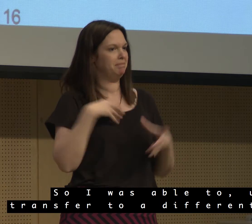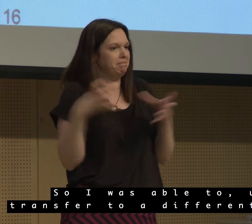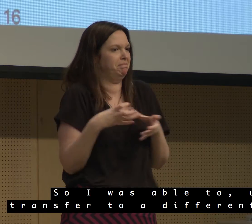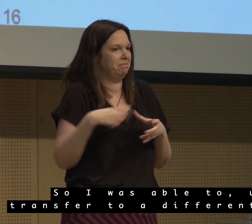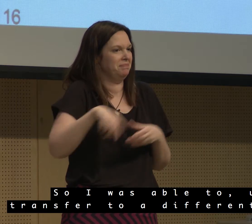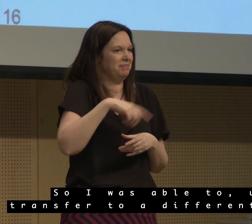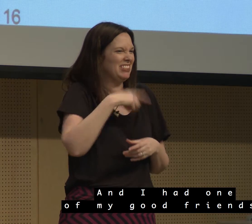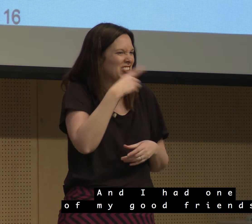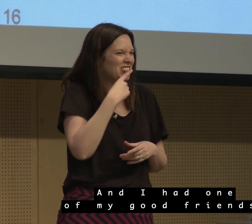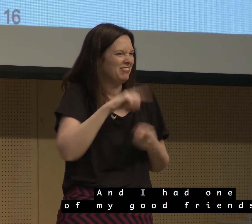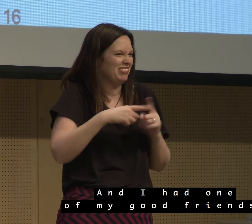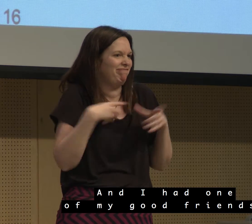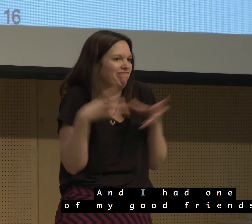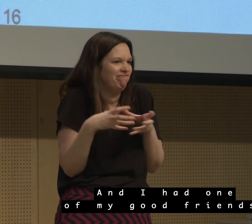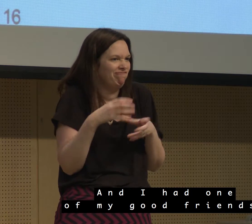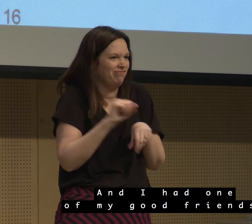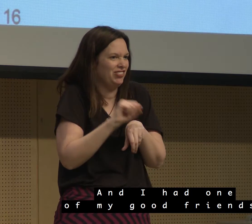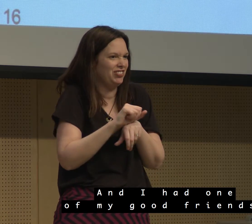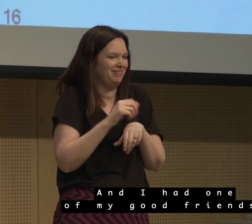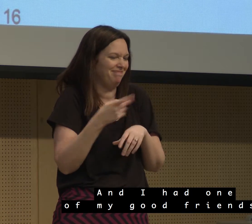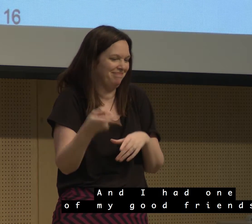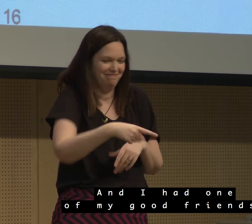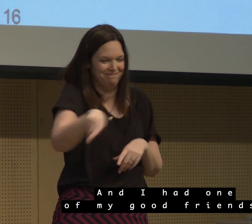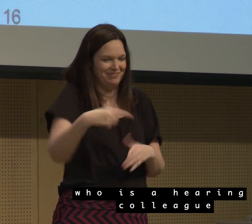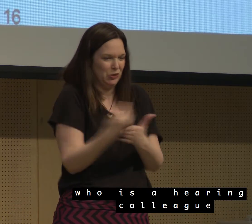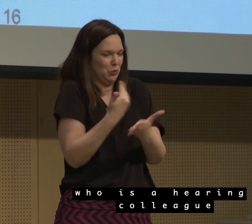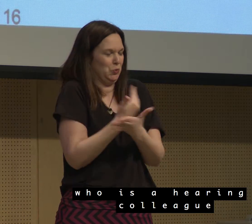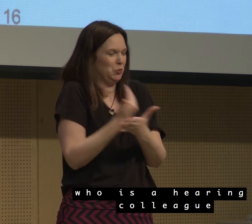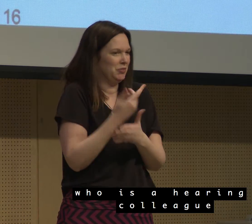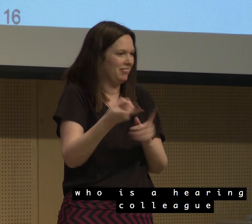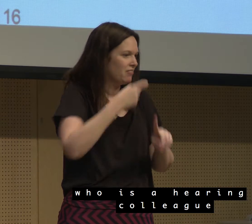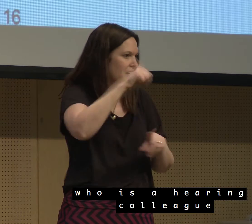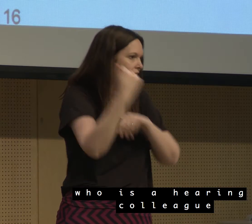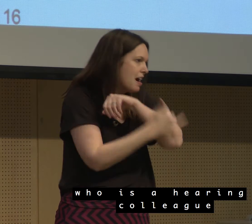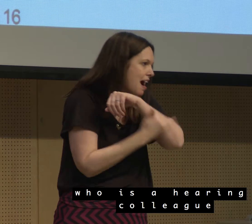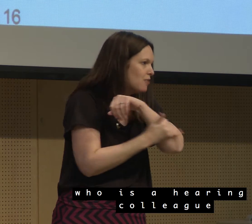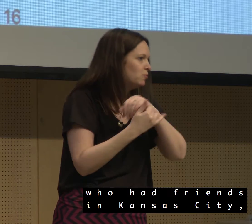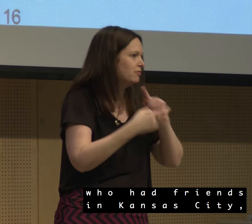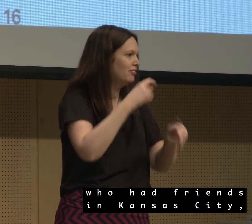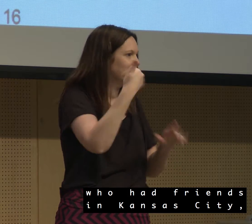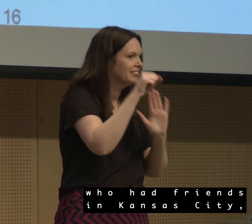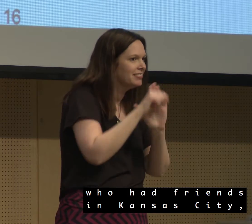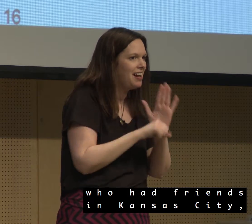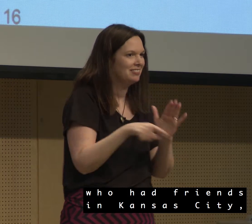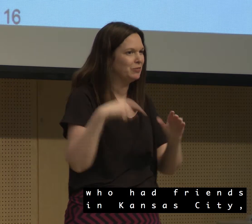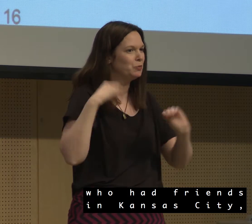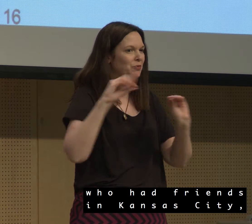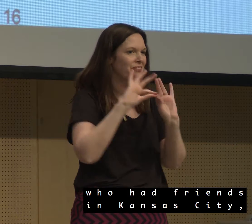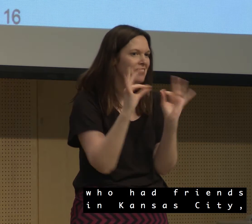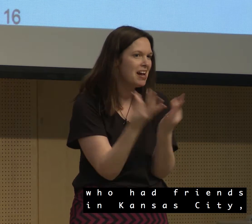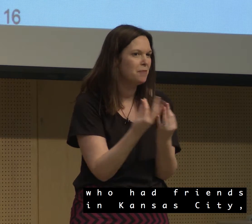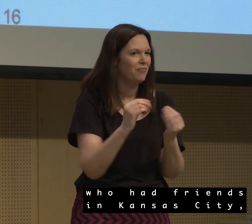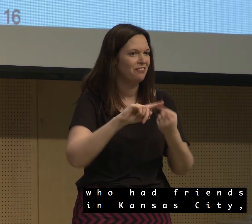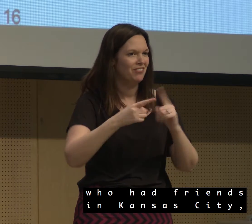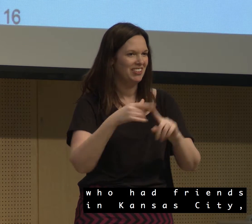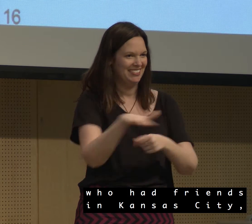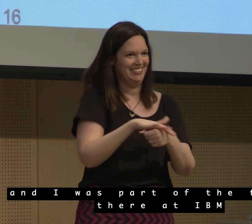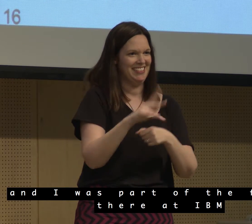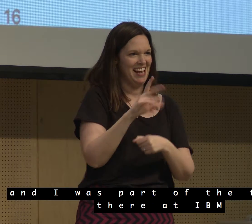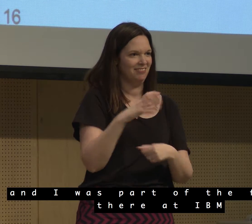team, and I had one of my good friends who was a hearing colleague who had friends in Kansas